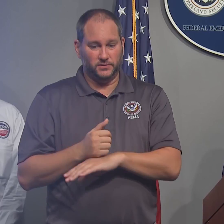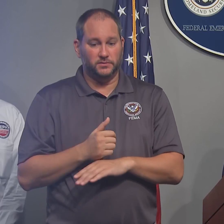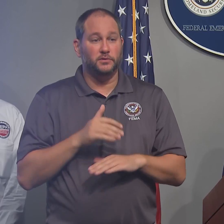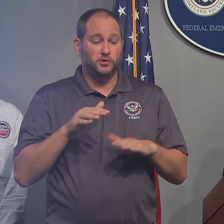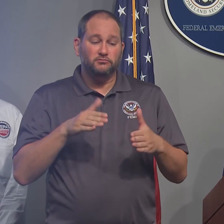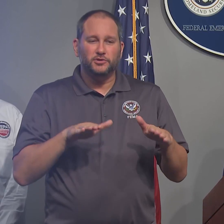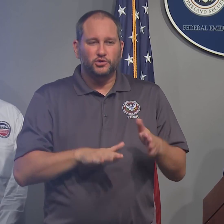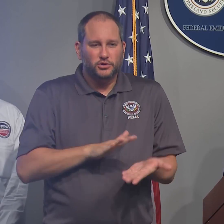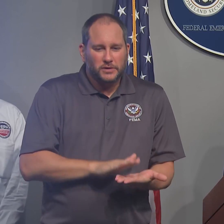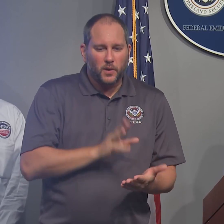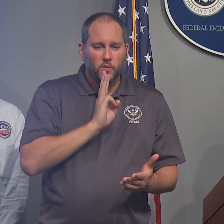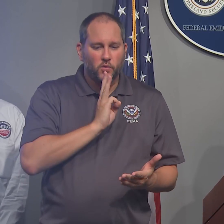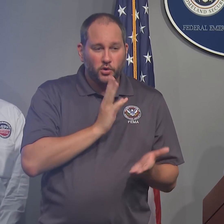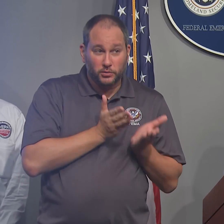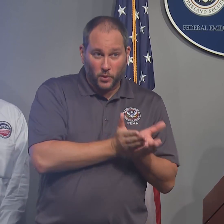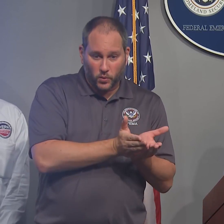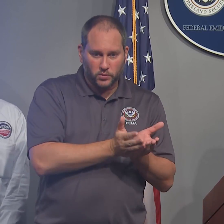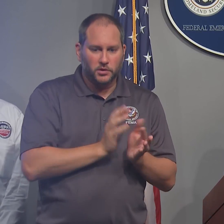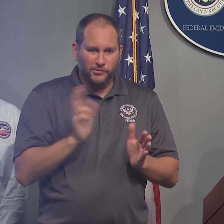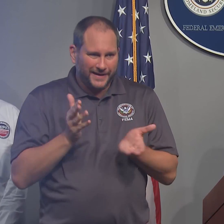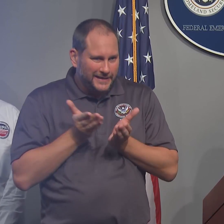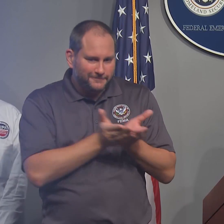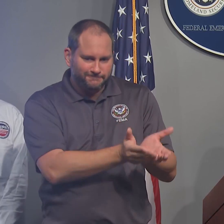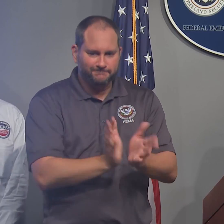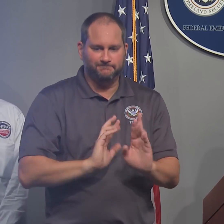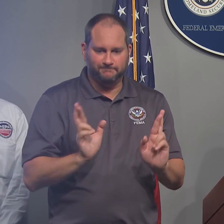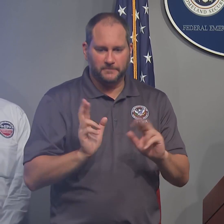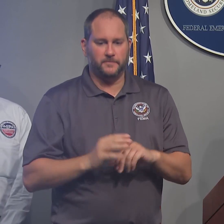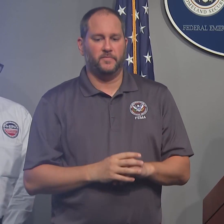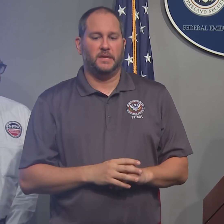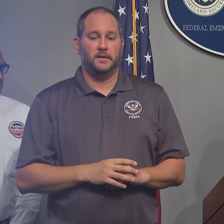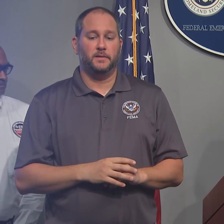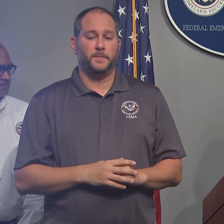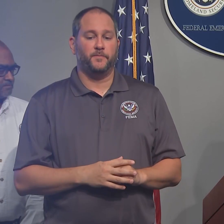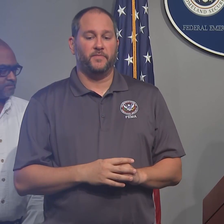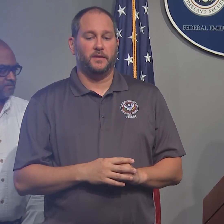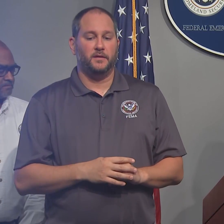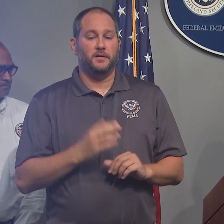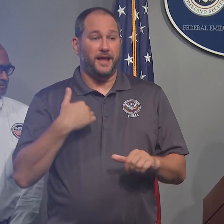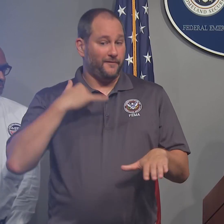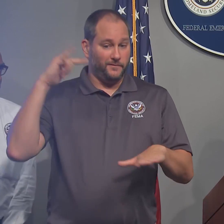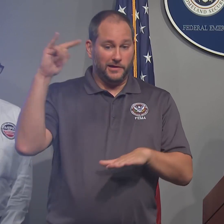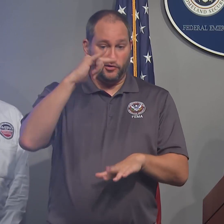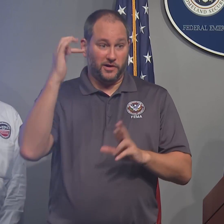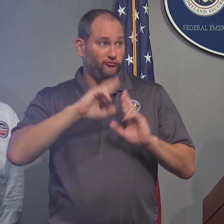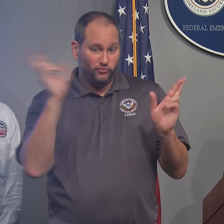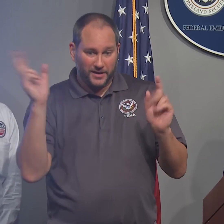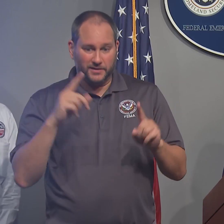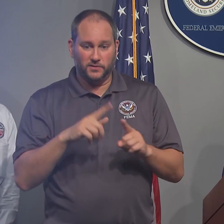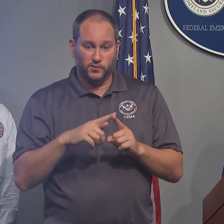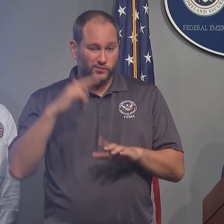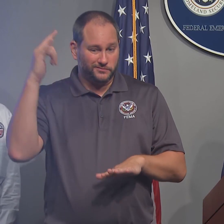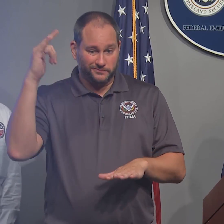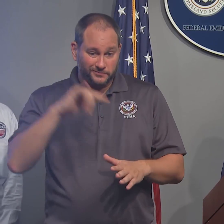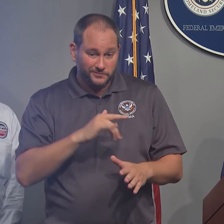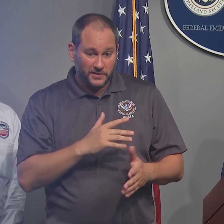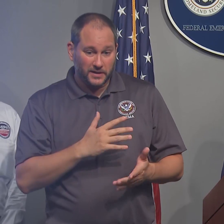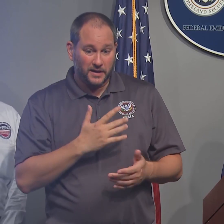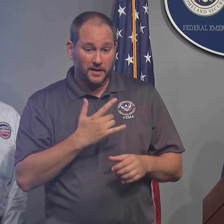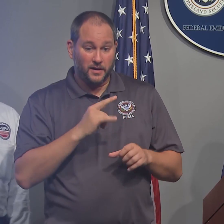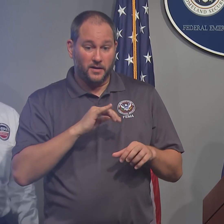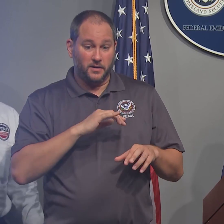aircraft, which will be staged in Air Station Savannah, Georgia. And we've moved aircraft out of the Air Station Elizabeth City to be ready to come in behind the storm as